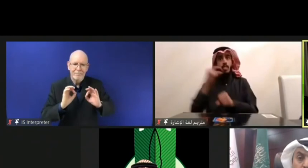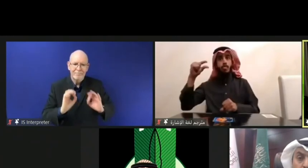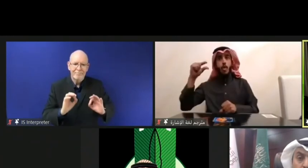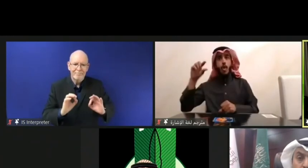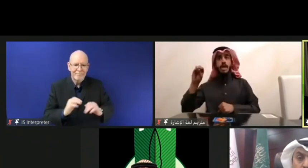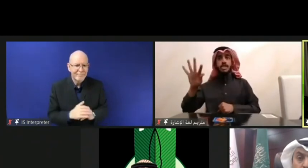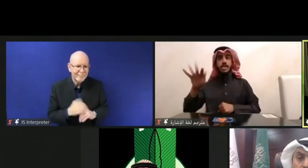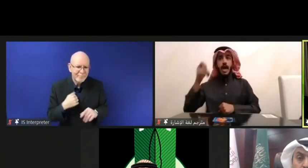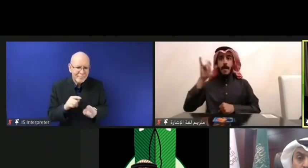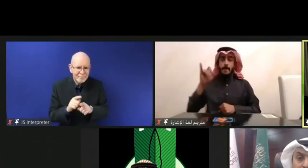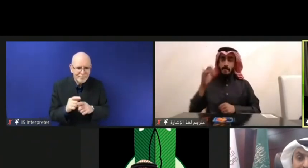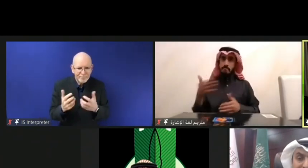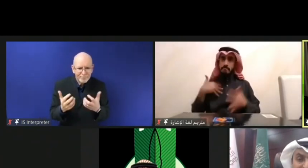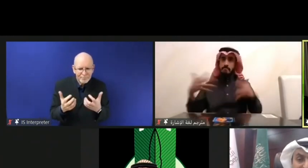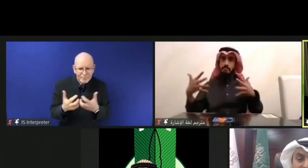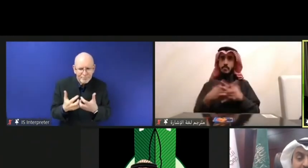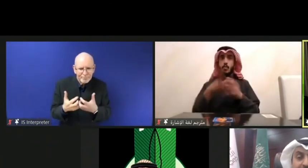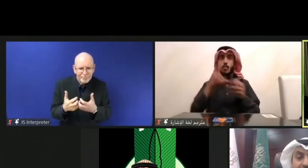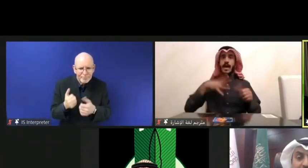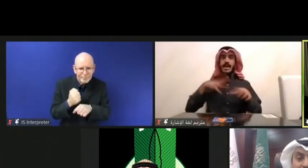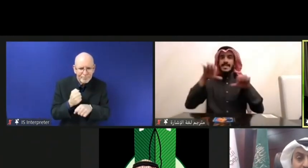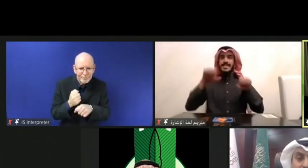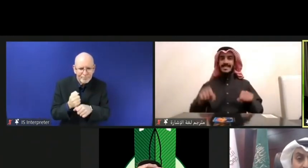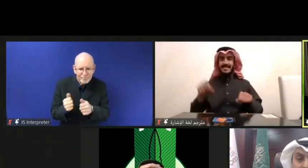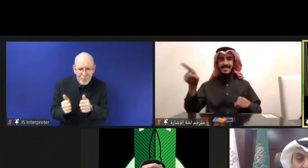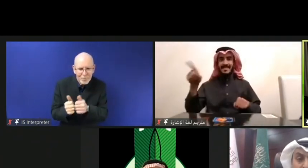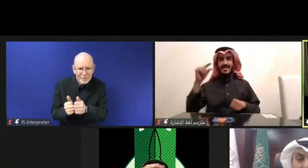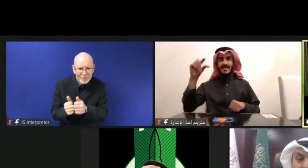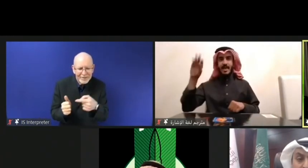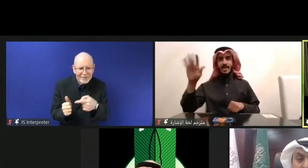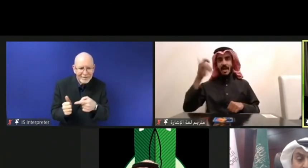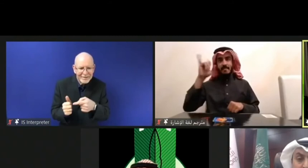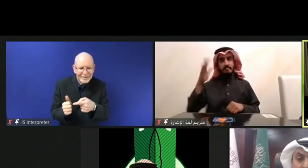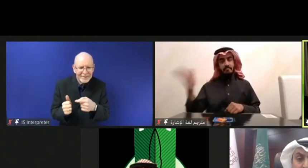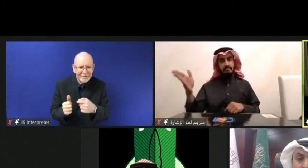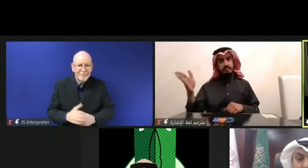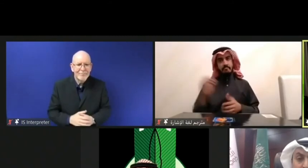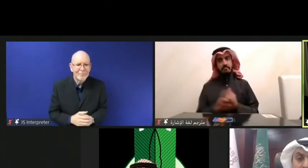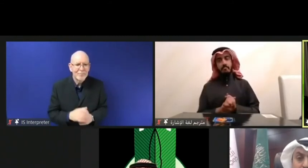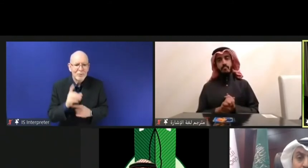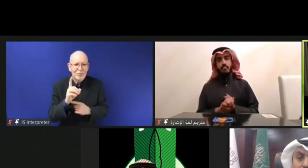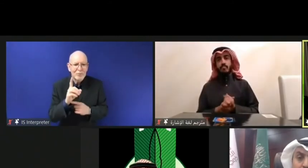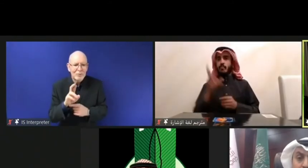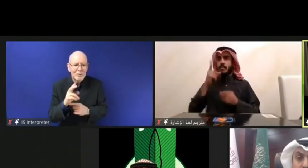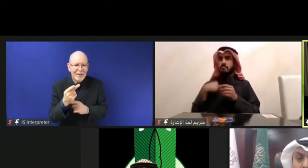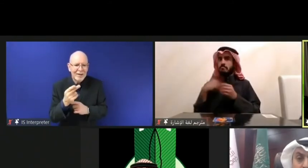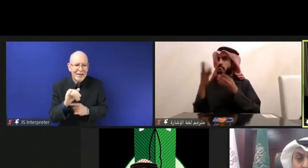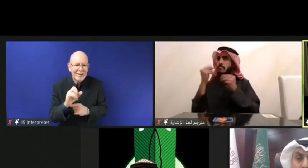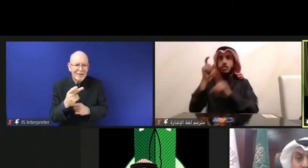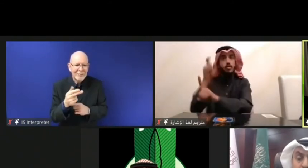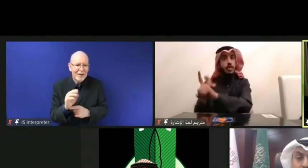it's wonderful to see you, Dr. Hisham, in this panel. We learn a lot from Dr.